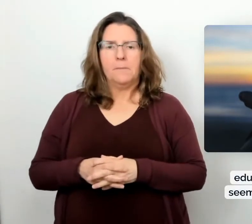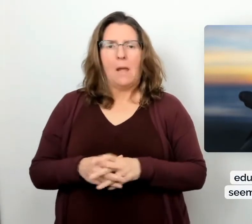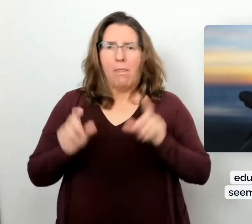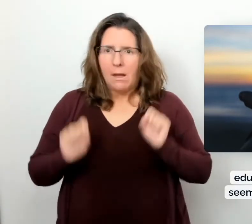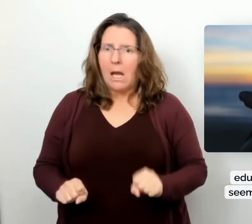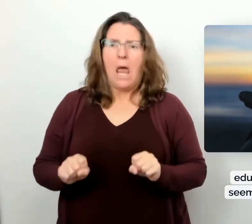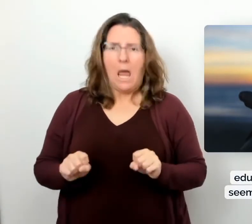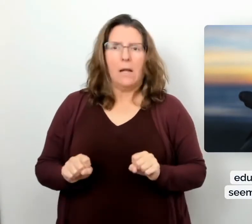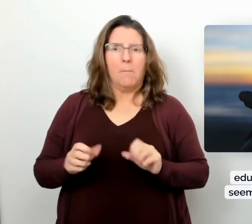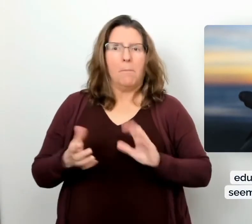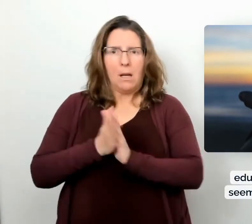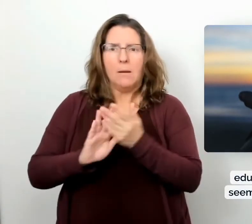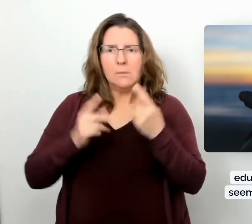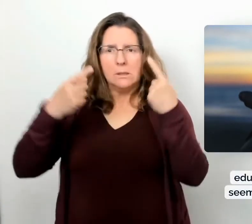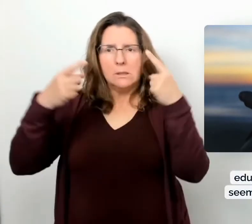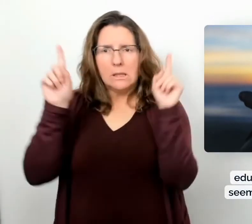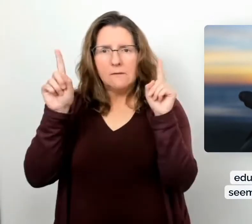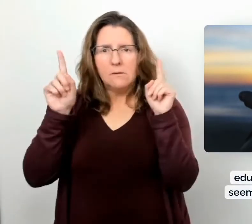they can grow and be successful.